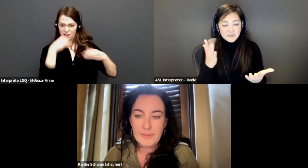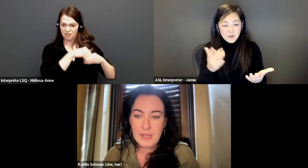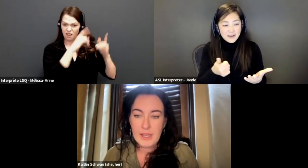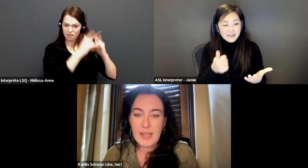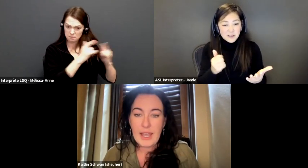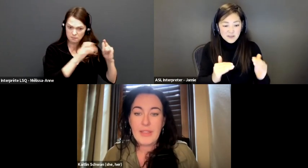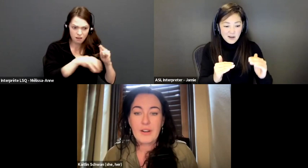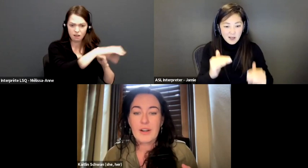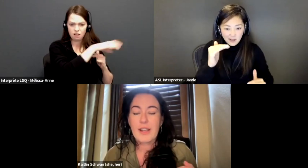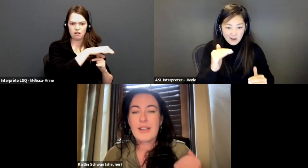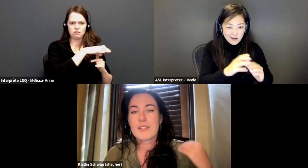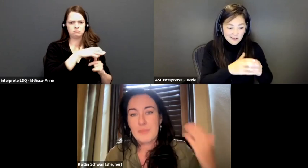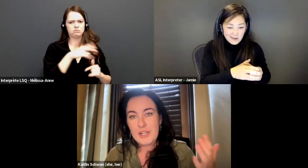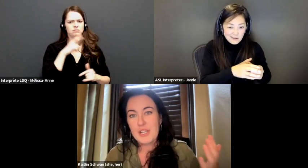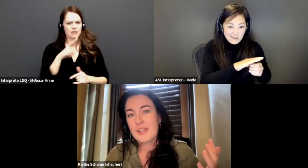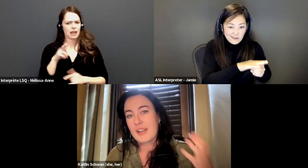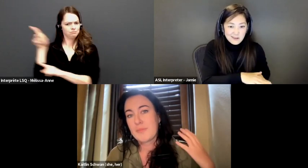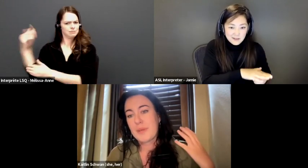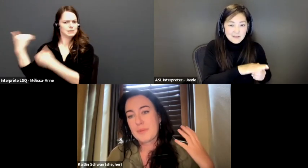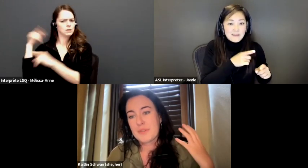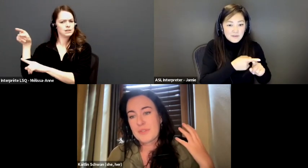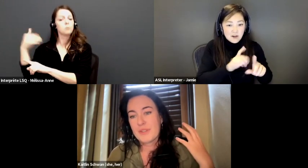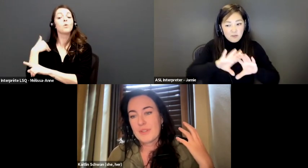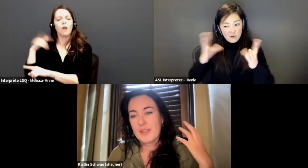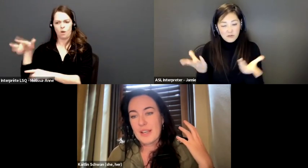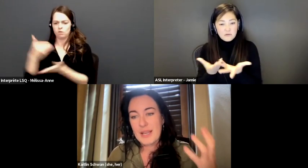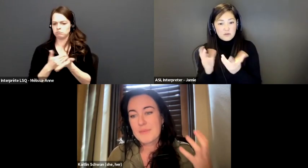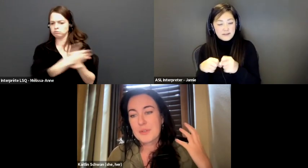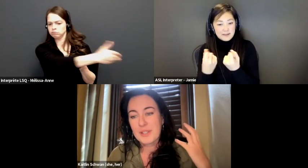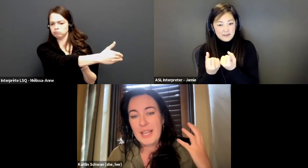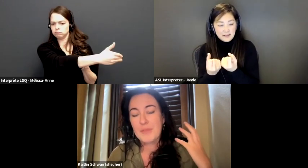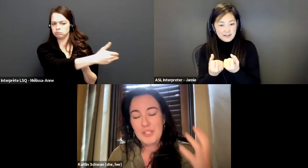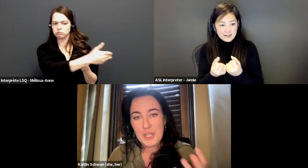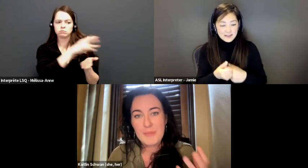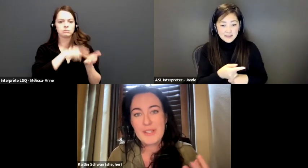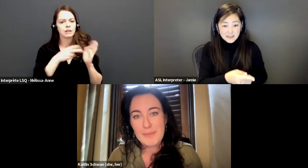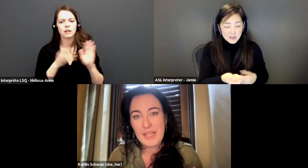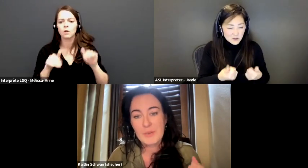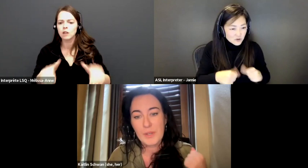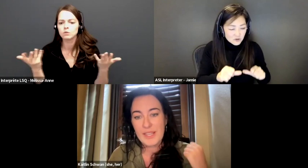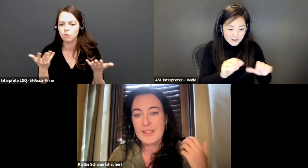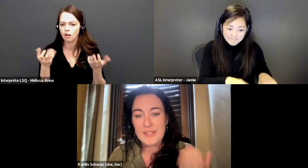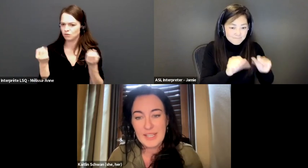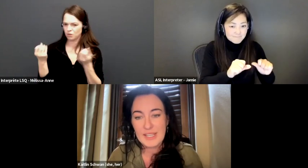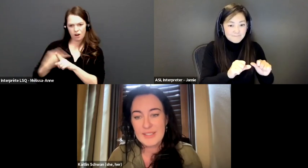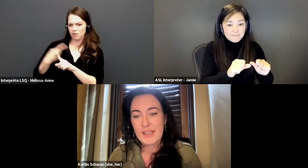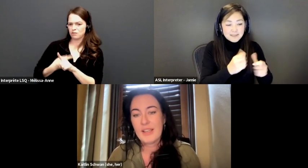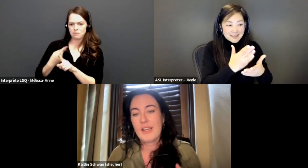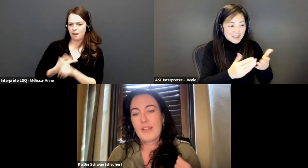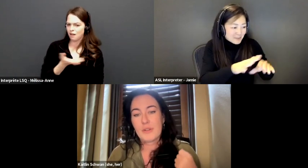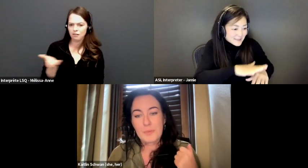society. And they are an expression of people's attempts to claim legitimate space within